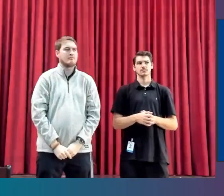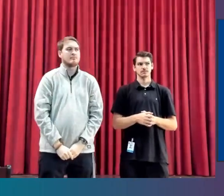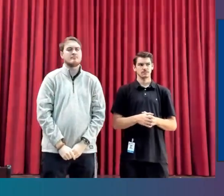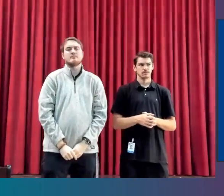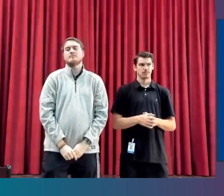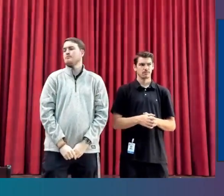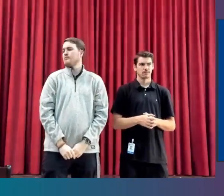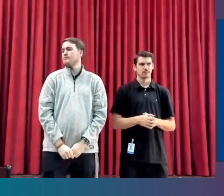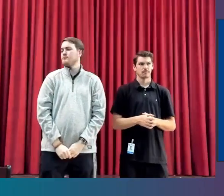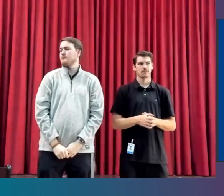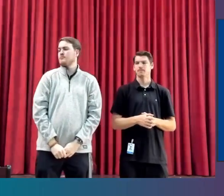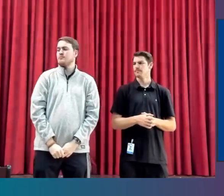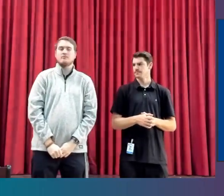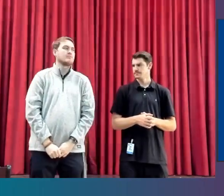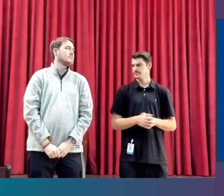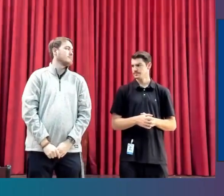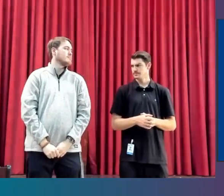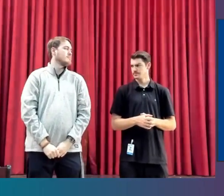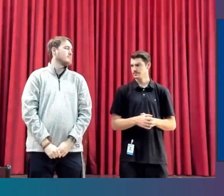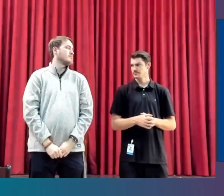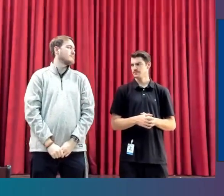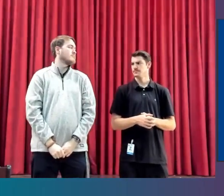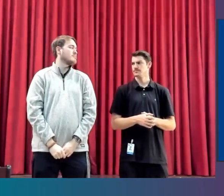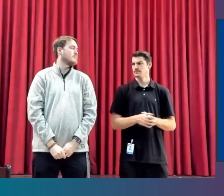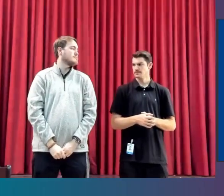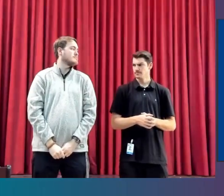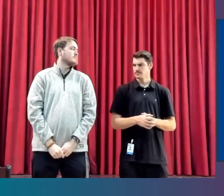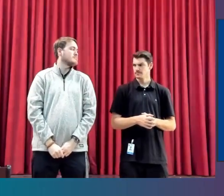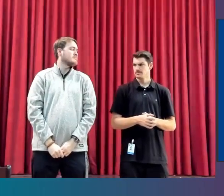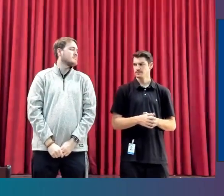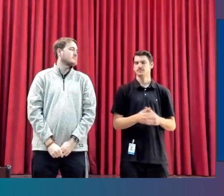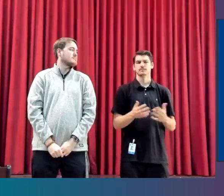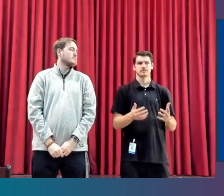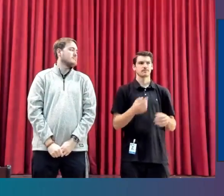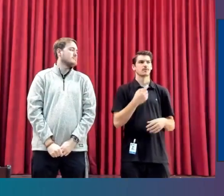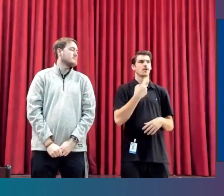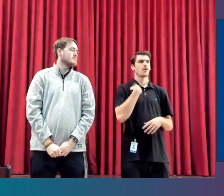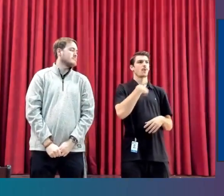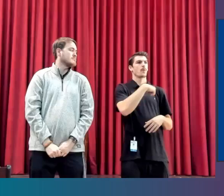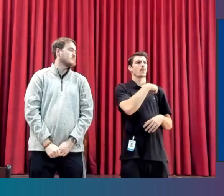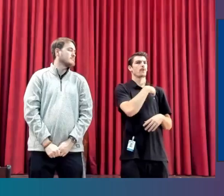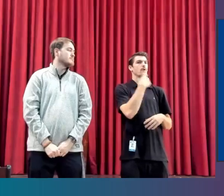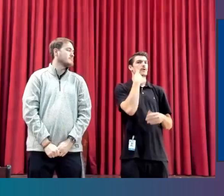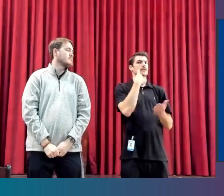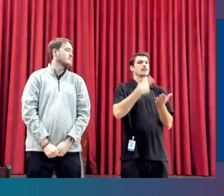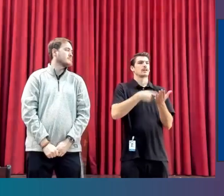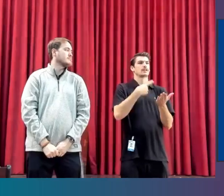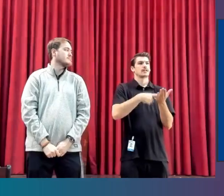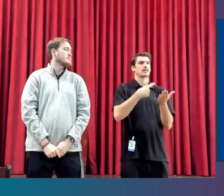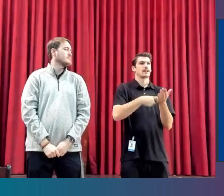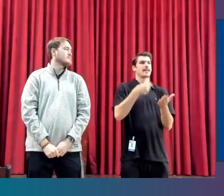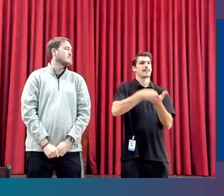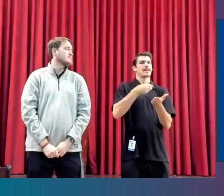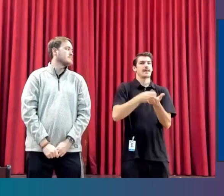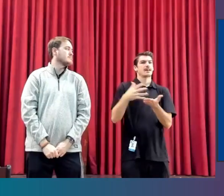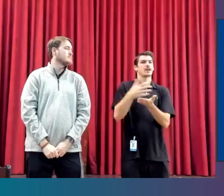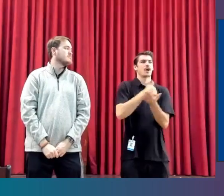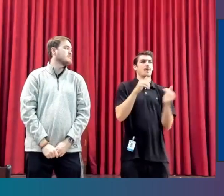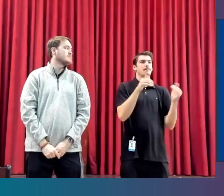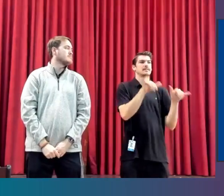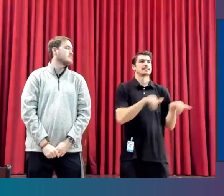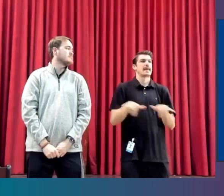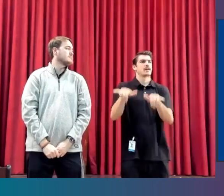confused at those 2 differences. So we were talking about the income standard, right? Which is when you're applying